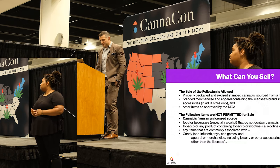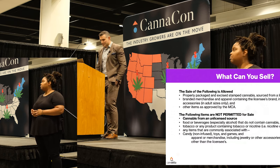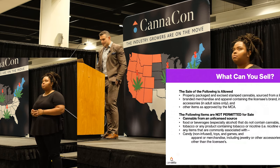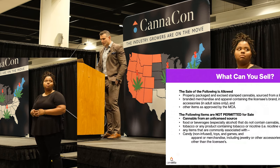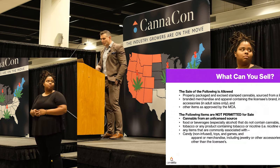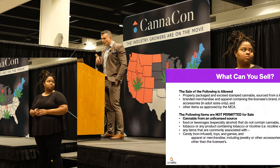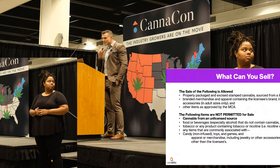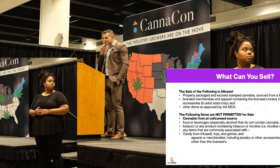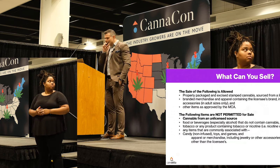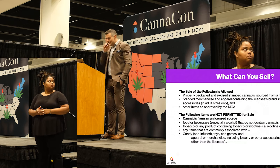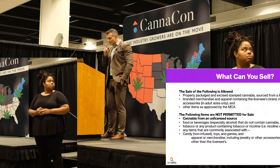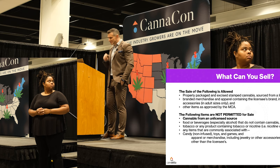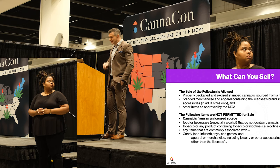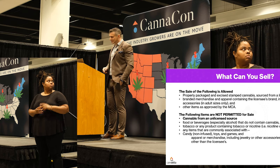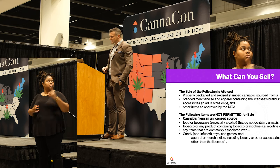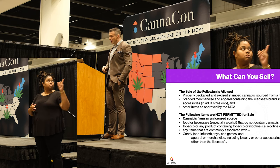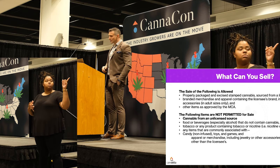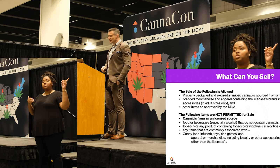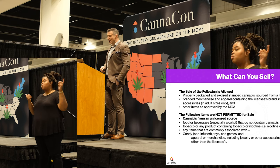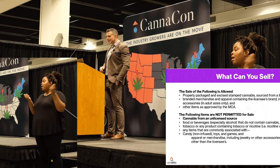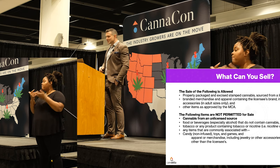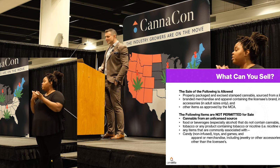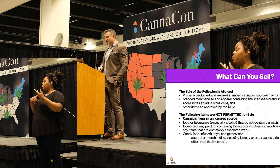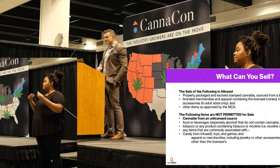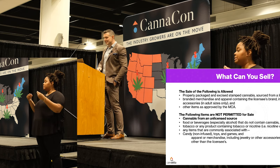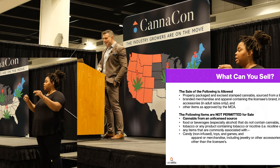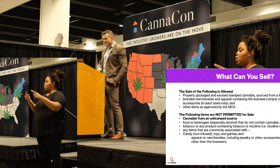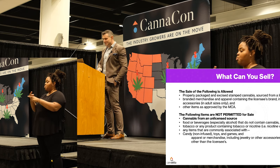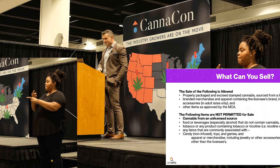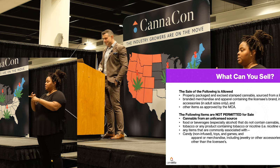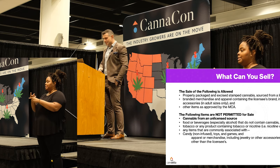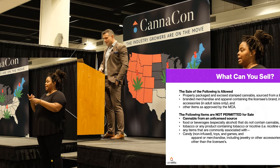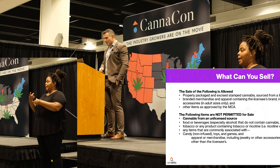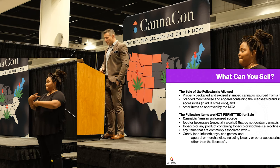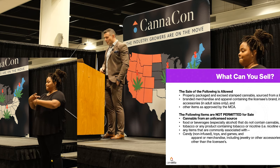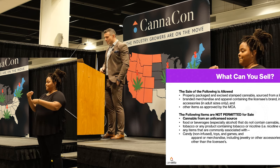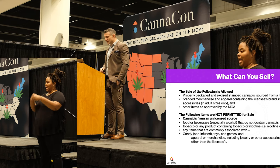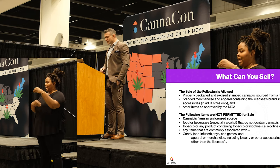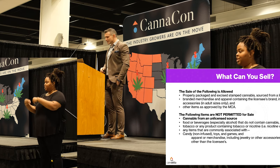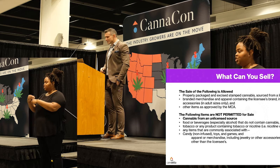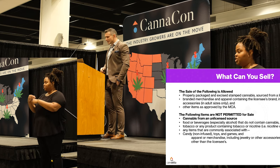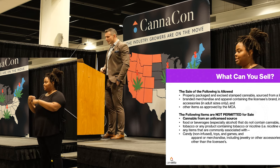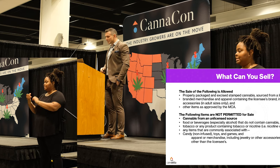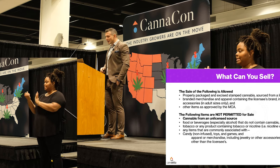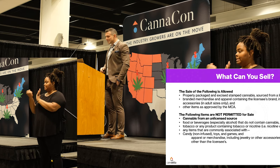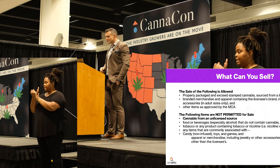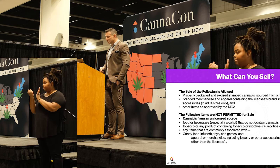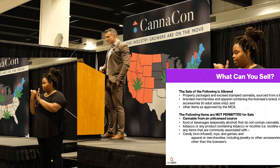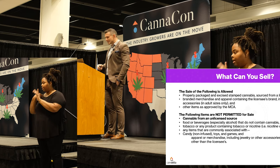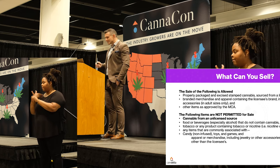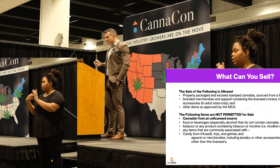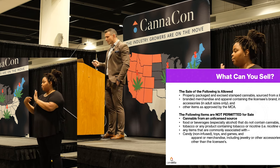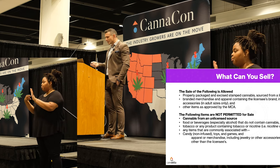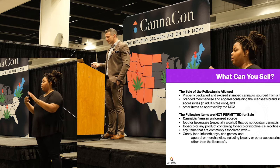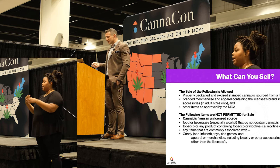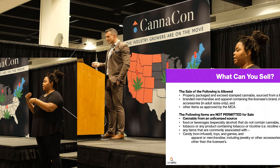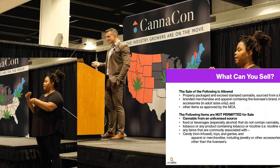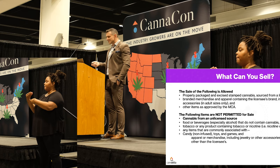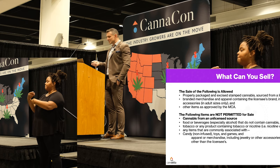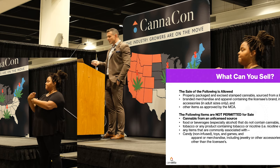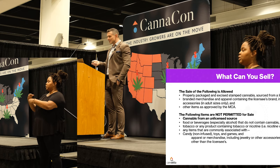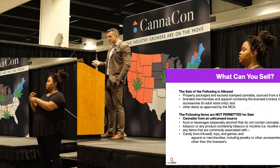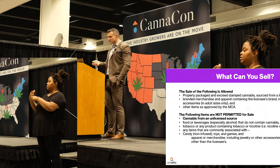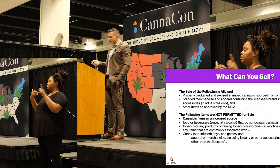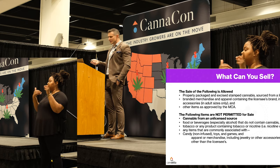Okay, so we want to make sure that everything we're selling is properly packaged, excise stamped. We want to make sure that branded merchandise and the apparel